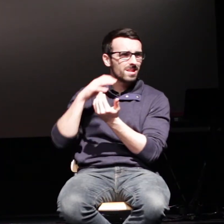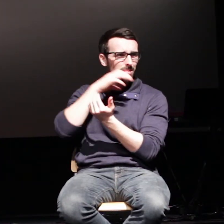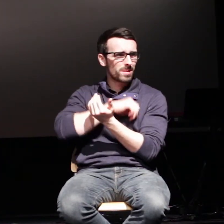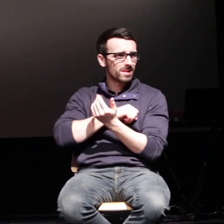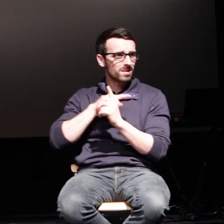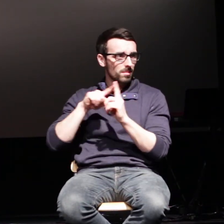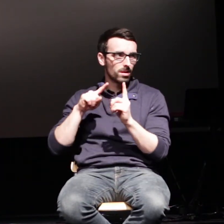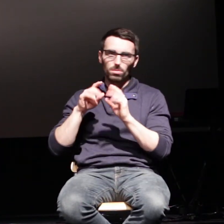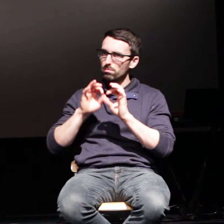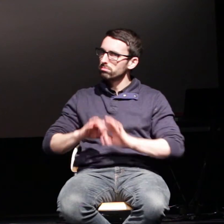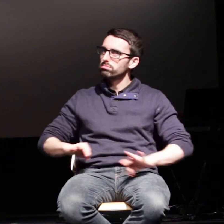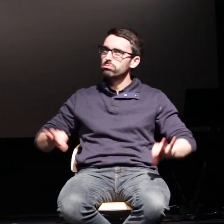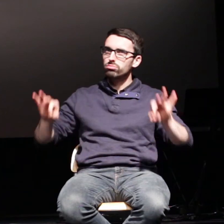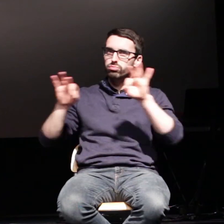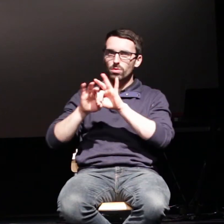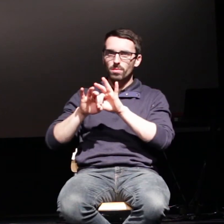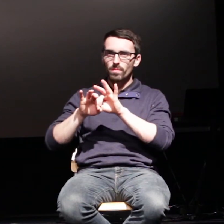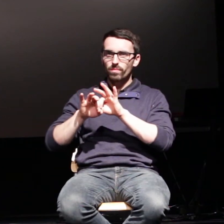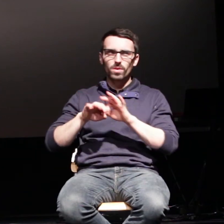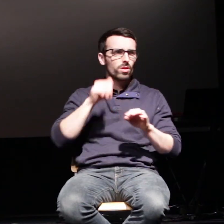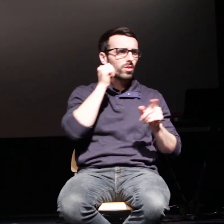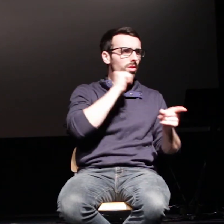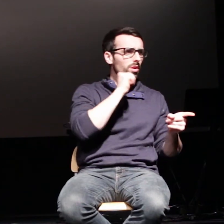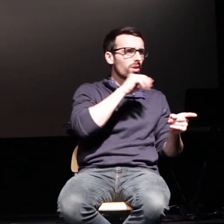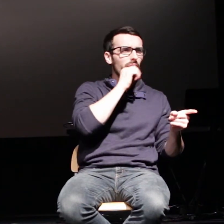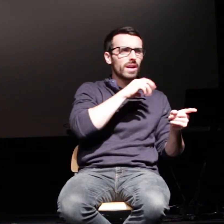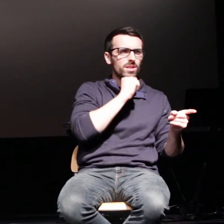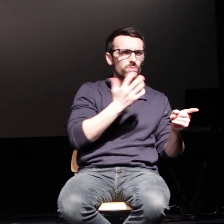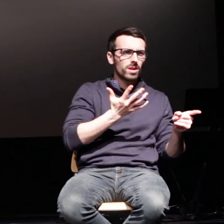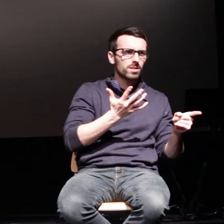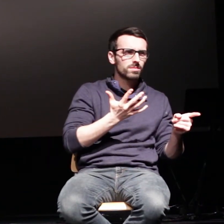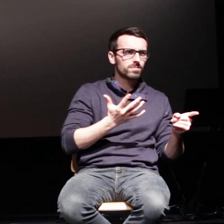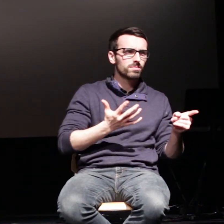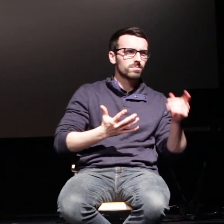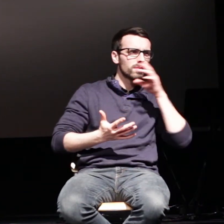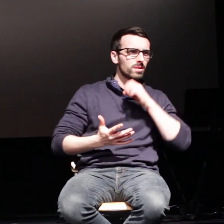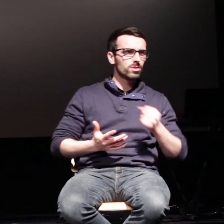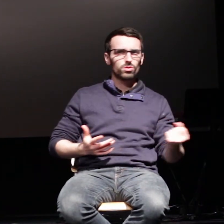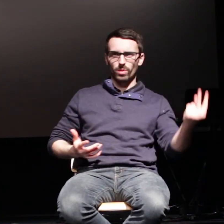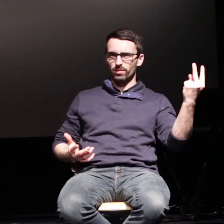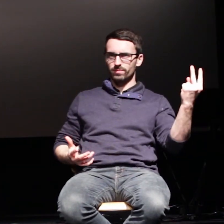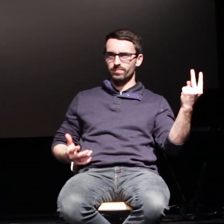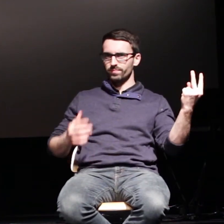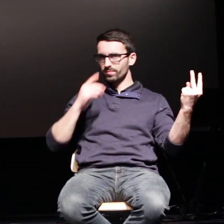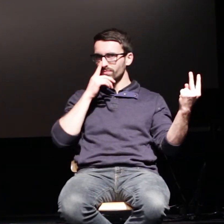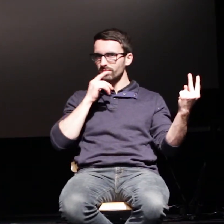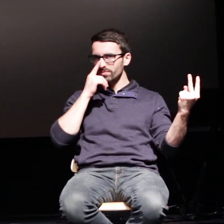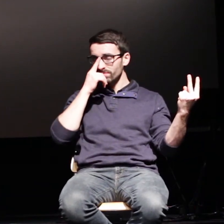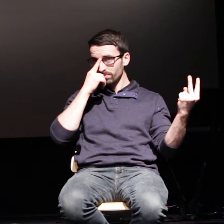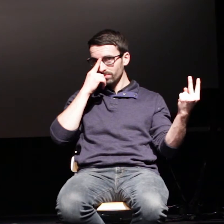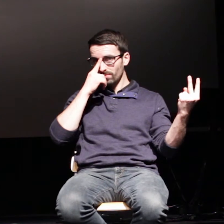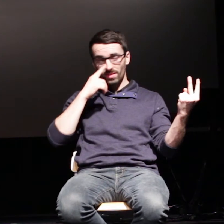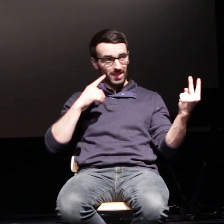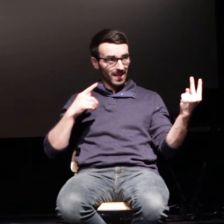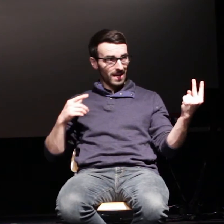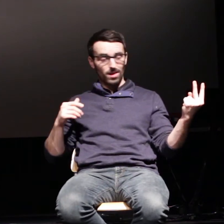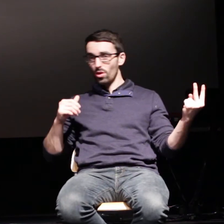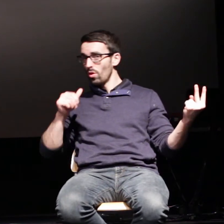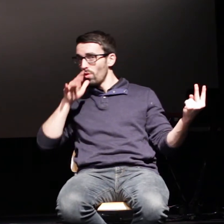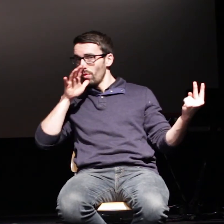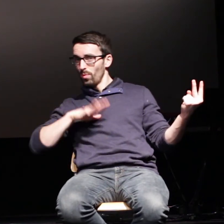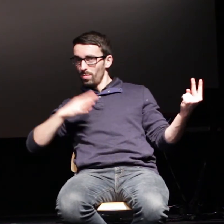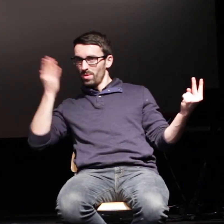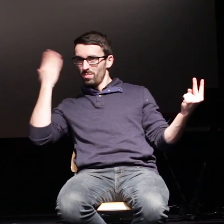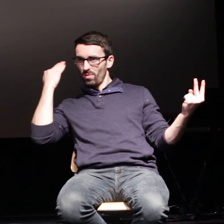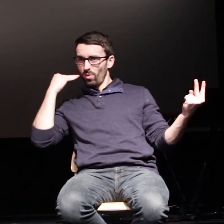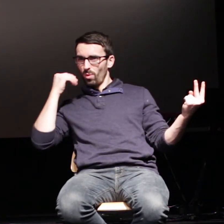story. How old was the little girl? Do you remember? 12. She's 12 years old. That's right. How many years had the woman been suffering